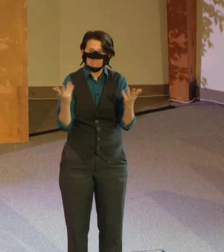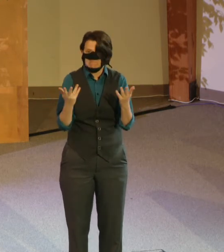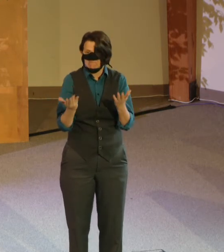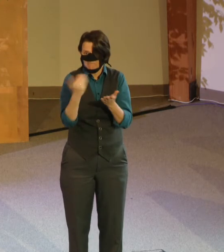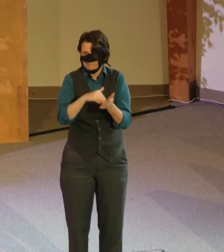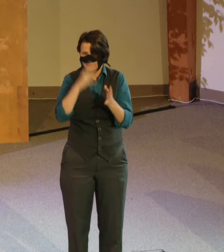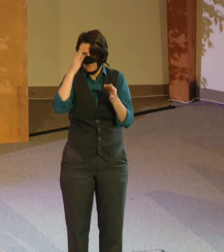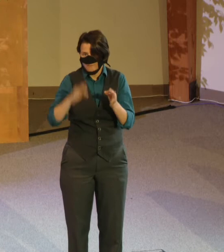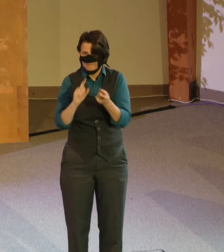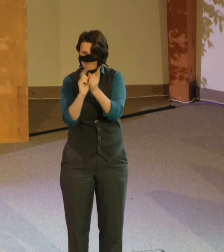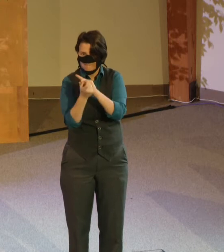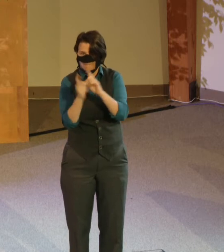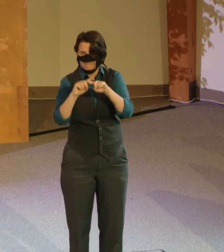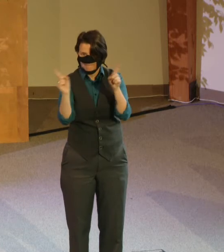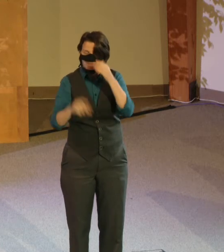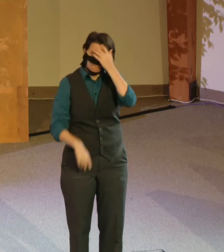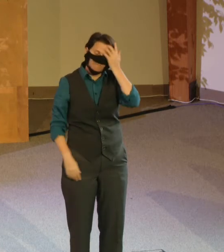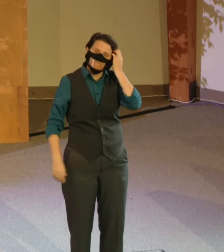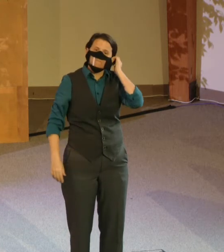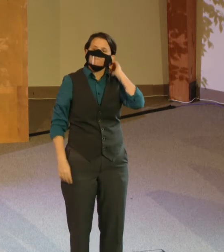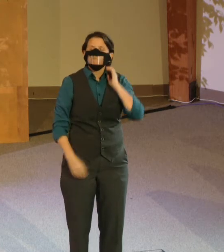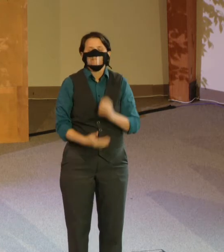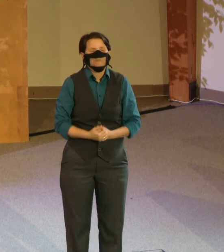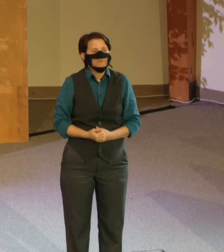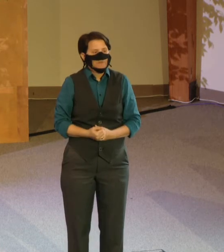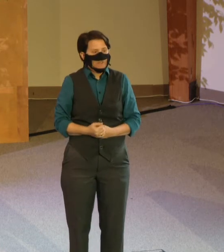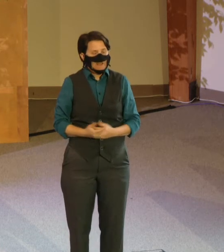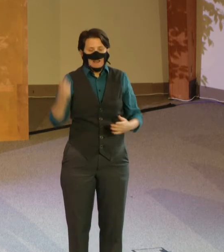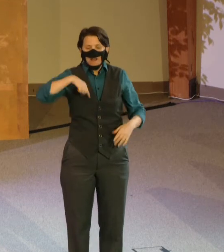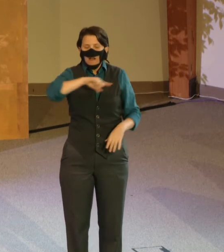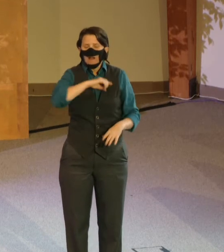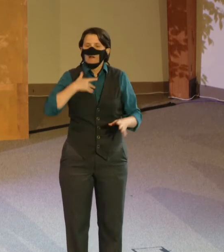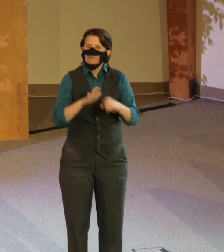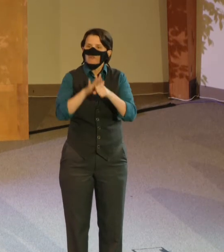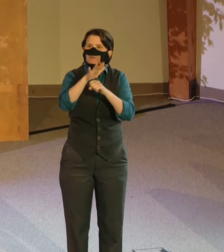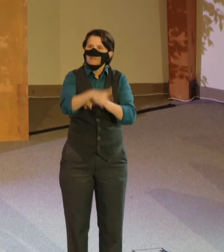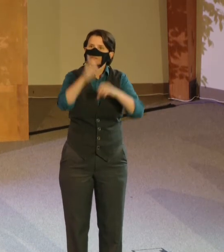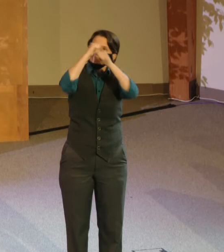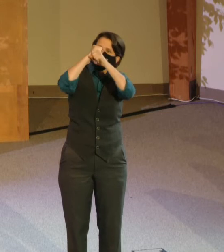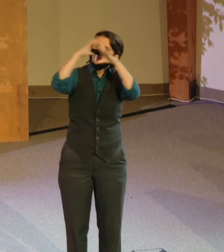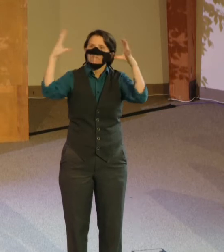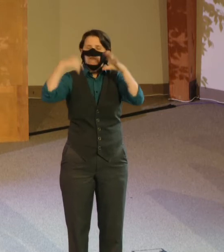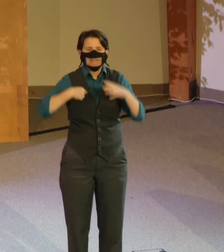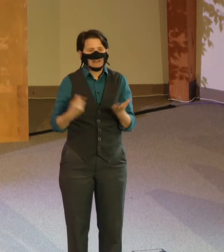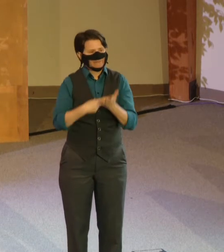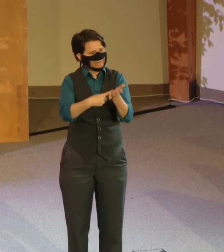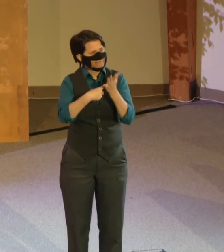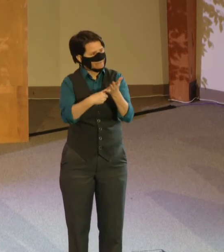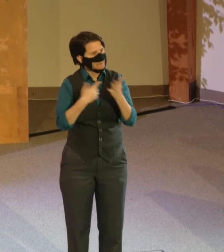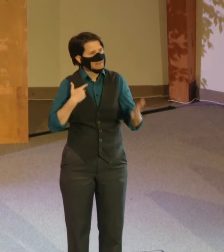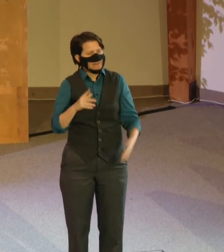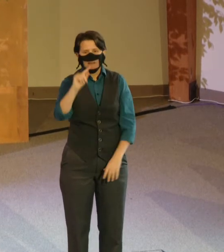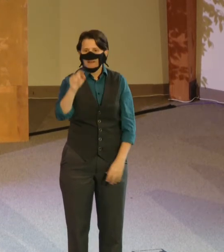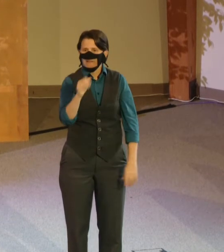you would join me on our prosperity vision. So I've talked about how our team, Tammy, started the